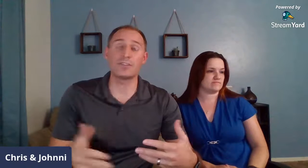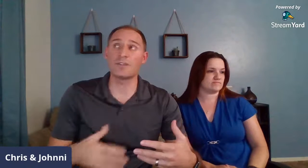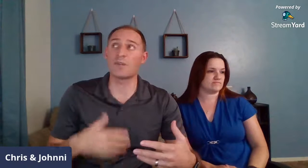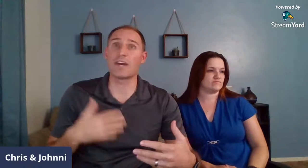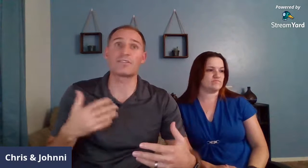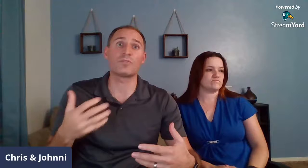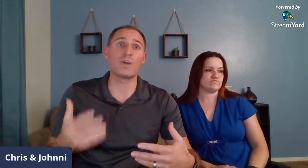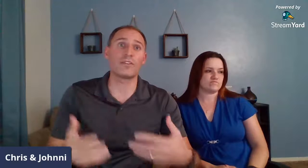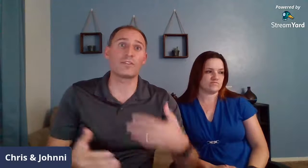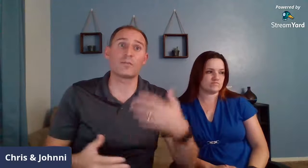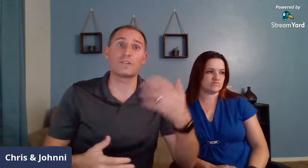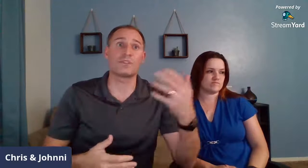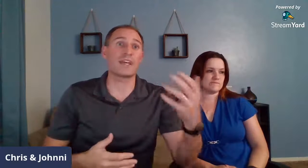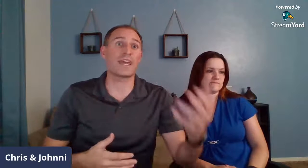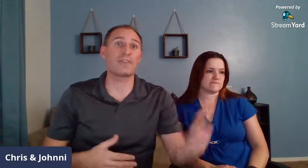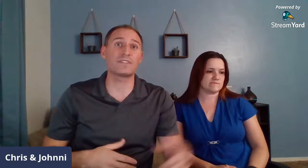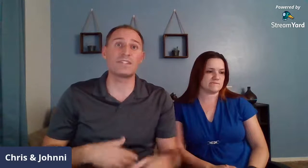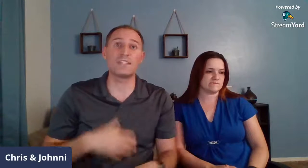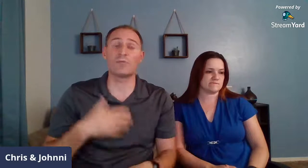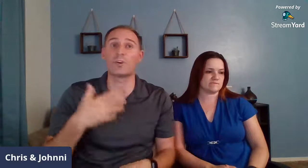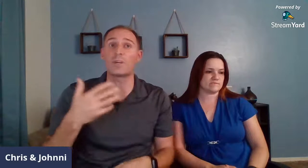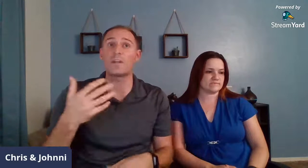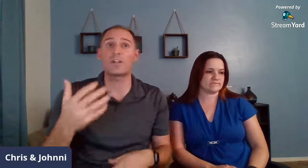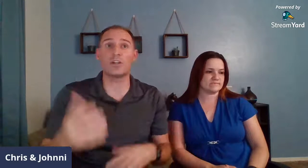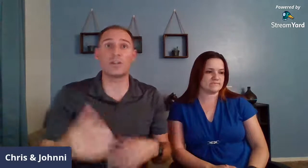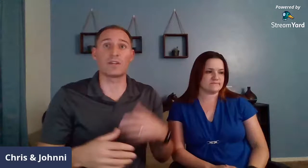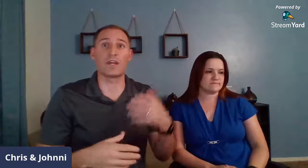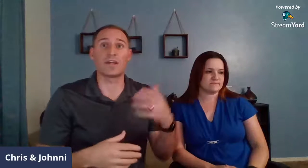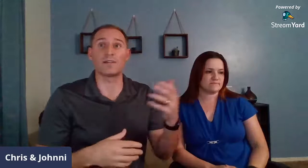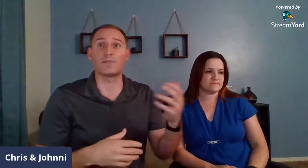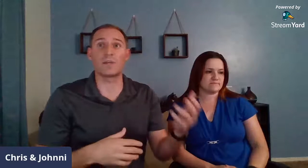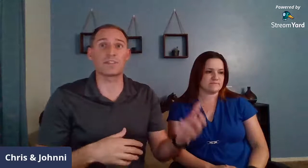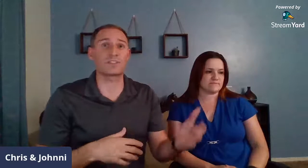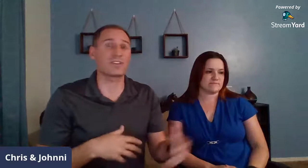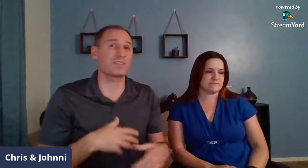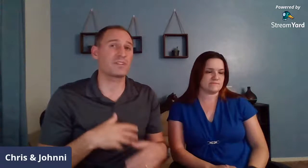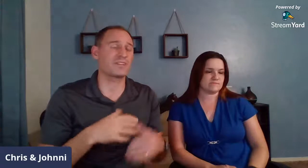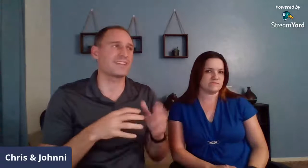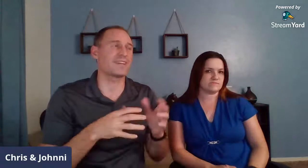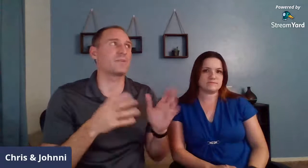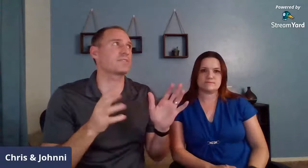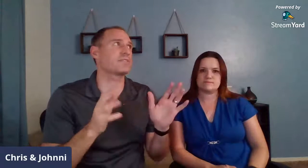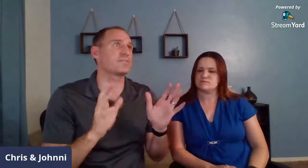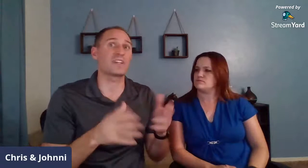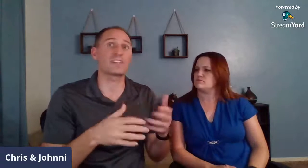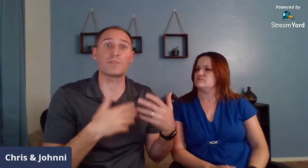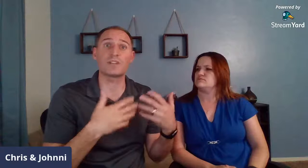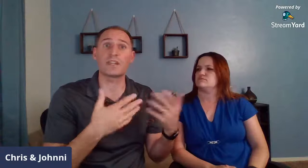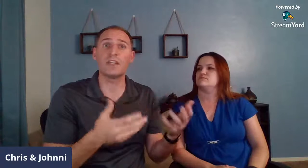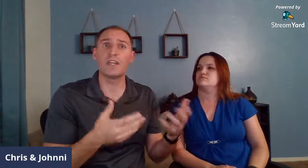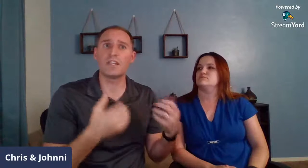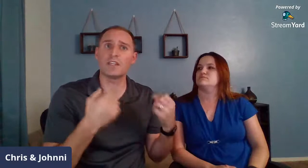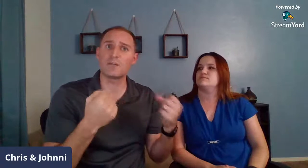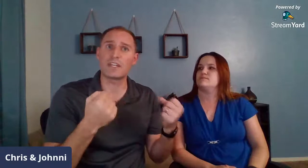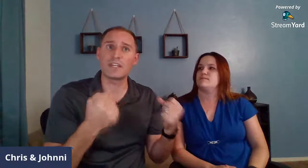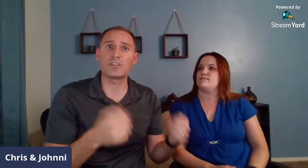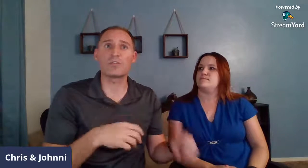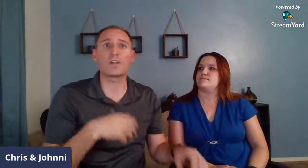doing? How's the weather? What did I have to eat? Where am I going? Not public transportation, but like, getting into a